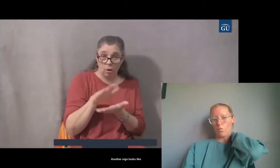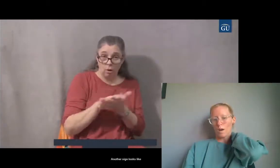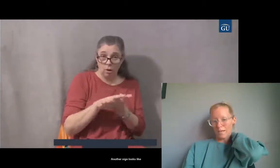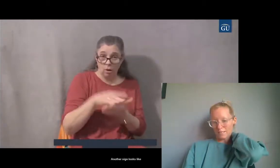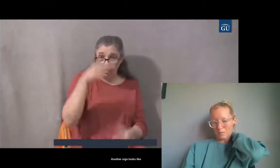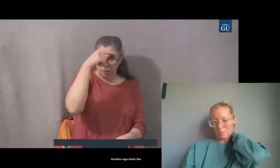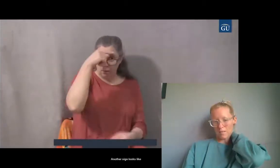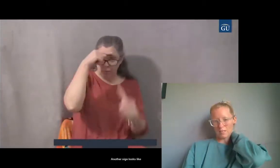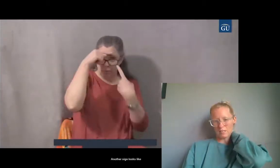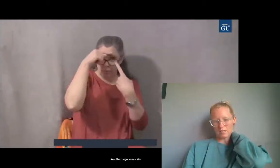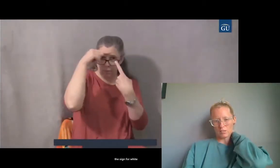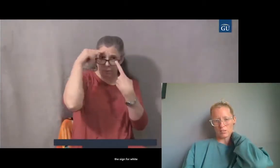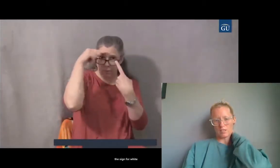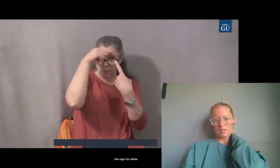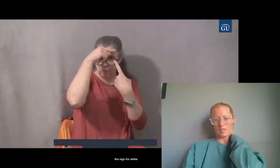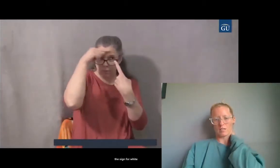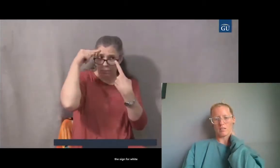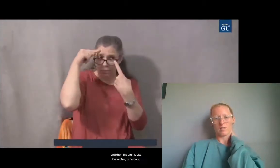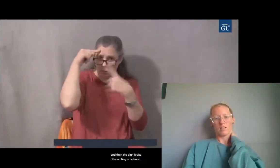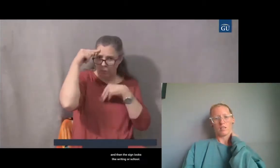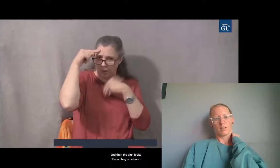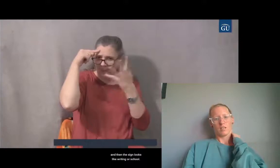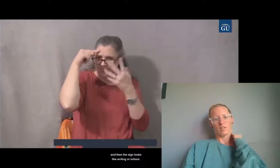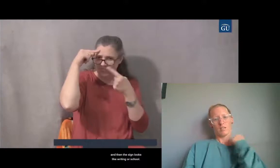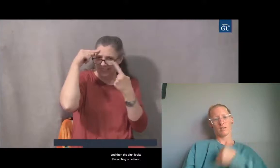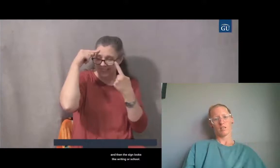the sign white basically looks like